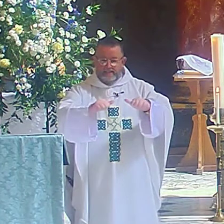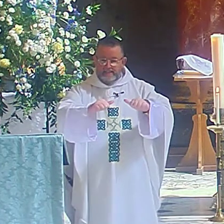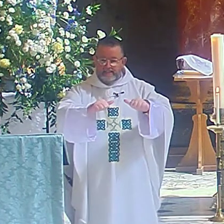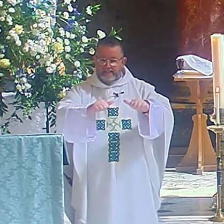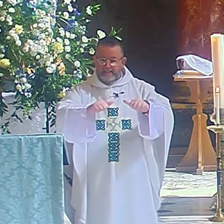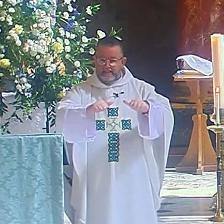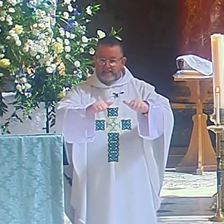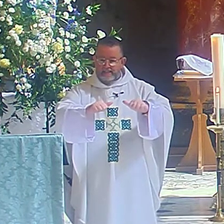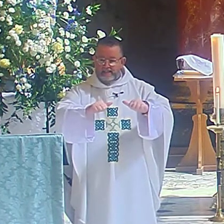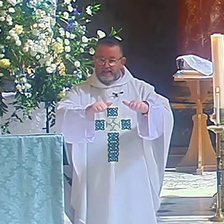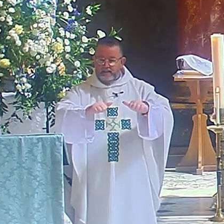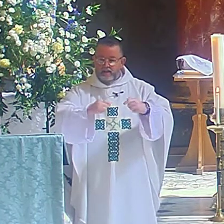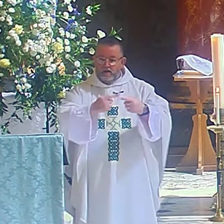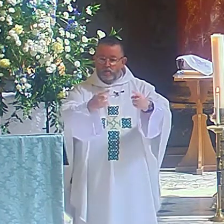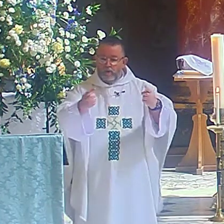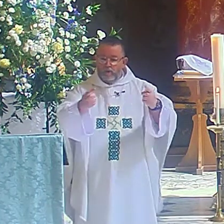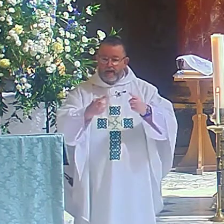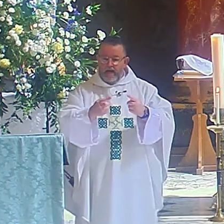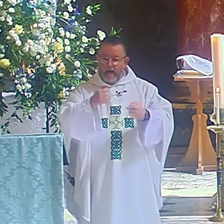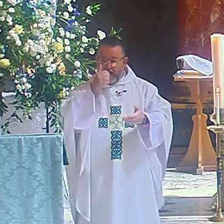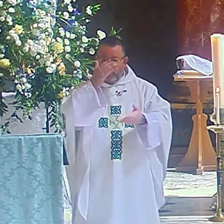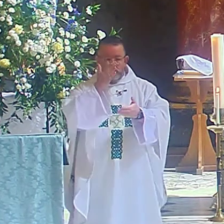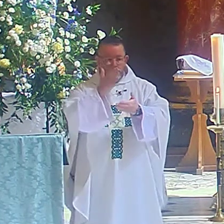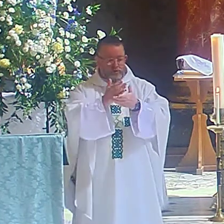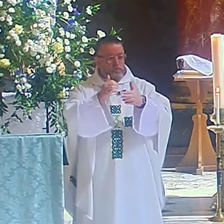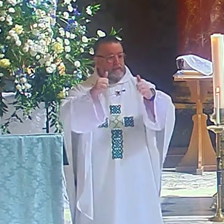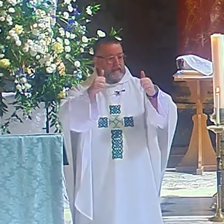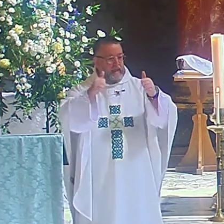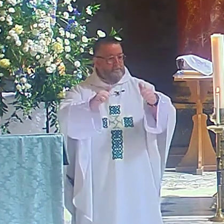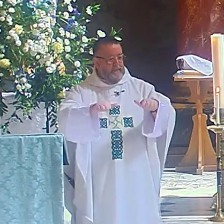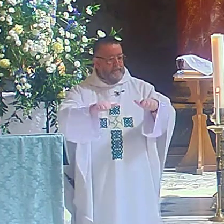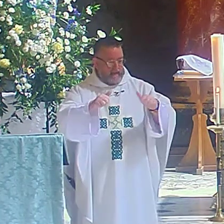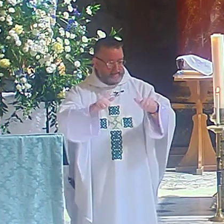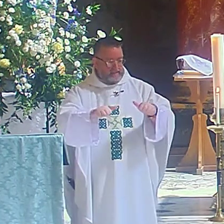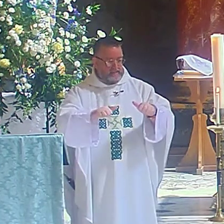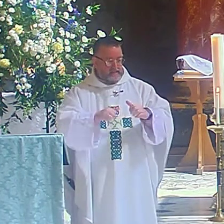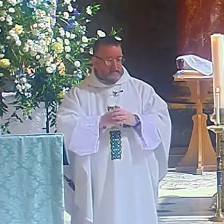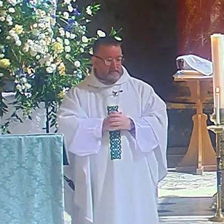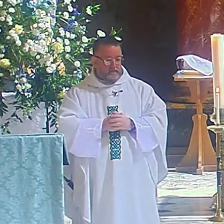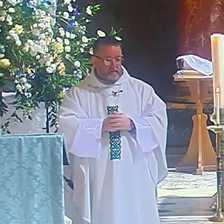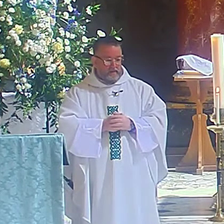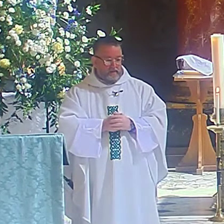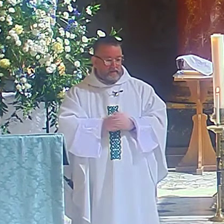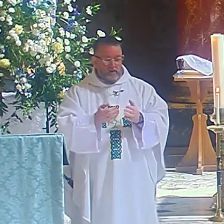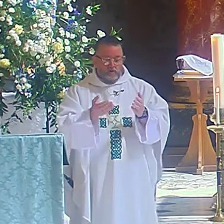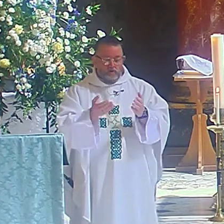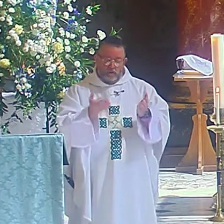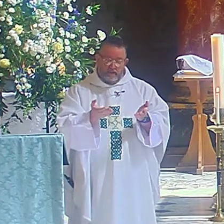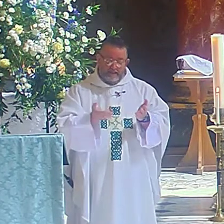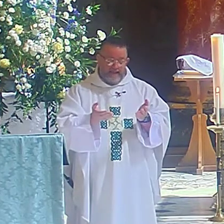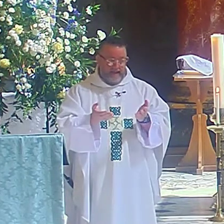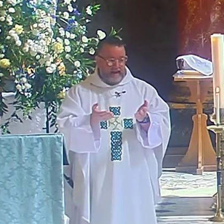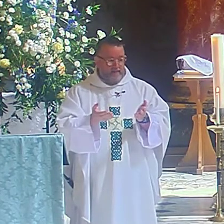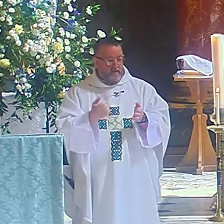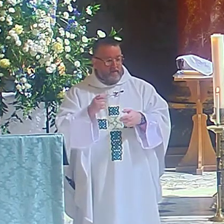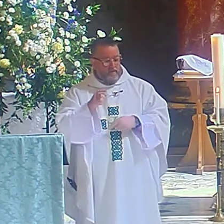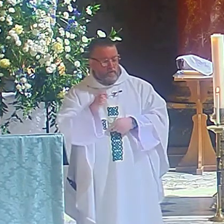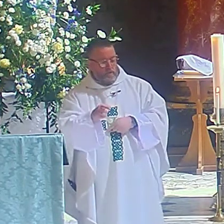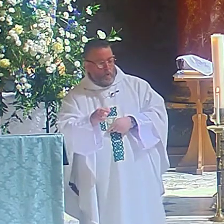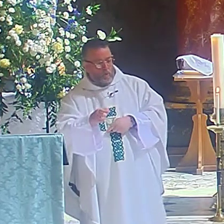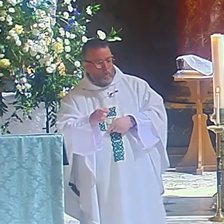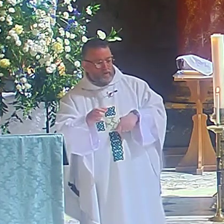consecrated, and we are truly blessed. So today,